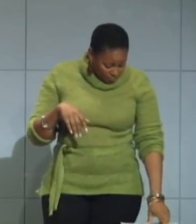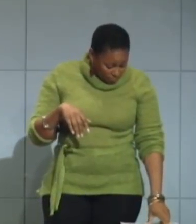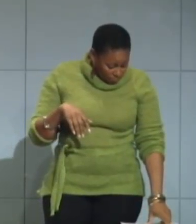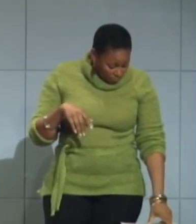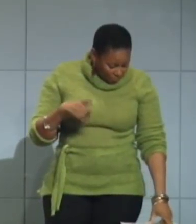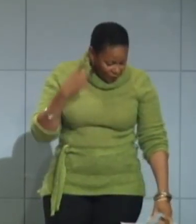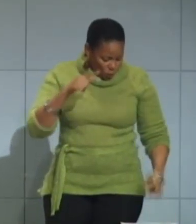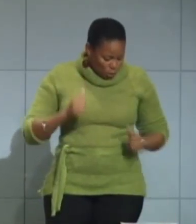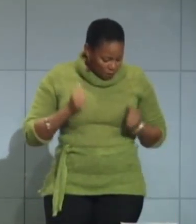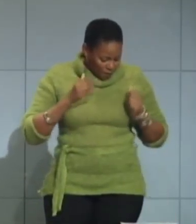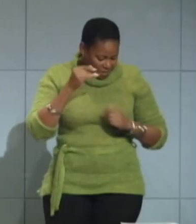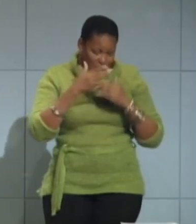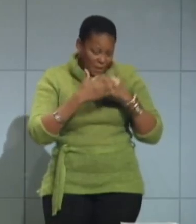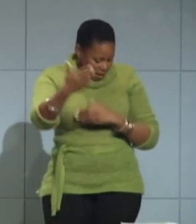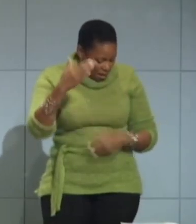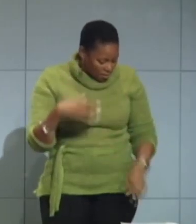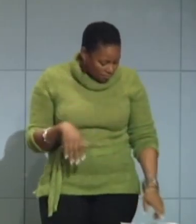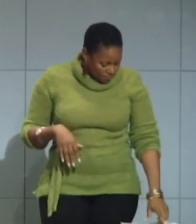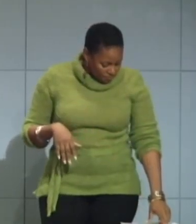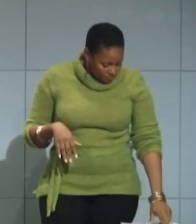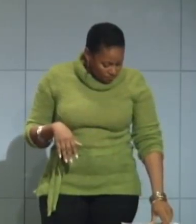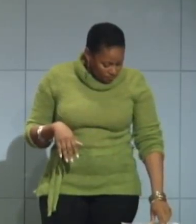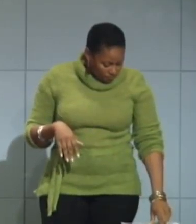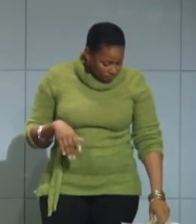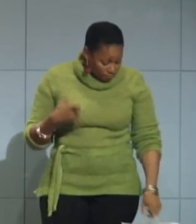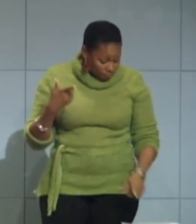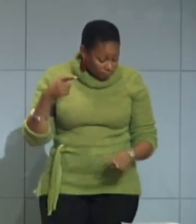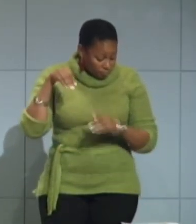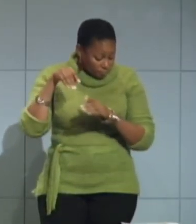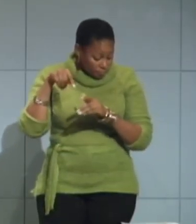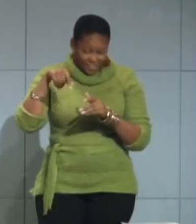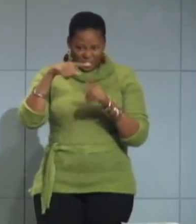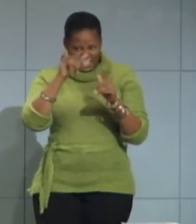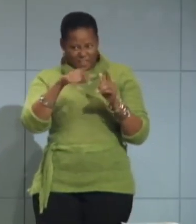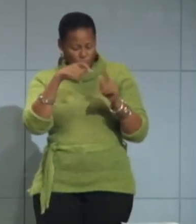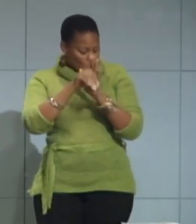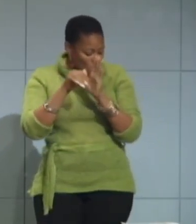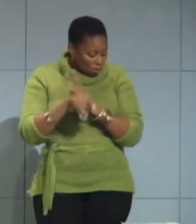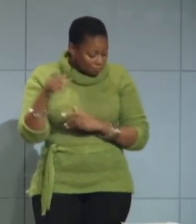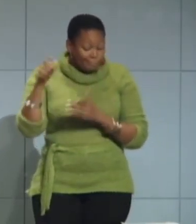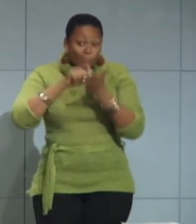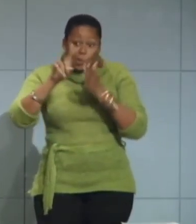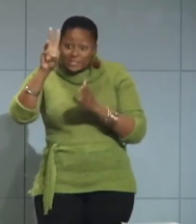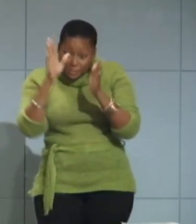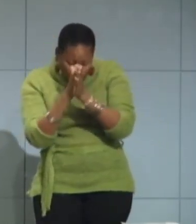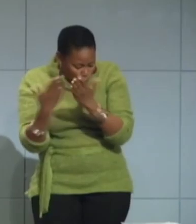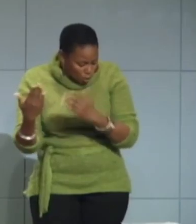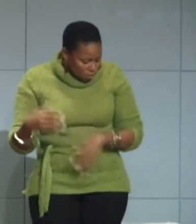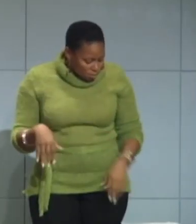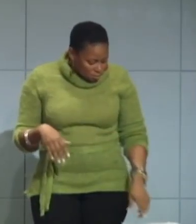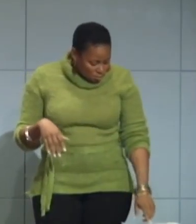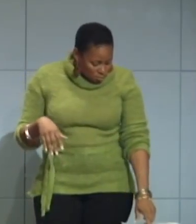to happen. It has been truly wonderful, so I'd like to thank the two of you individually.